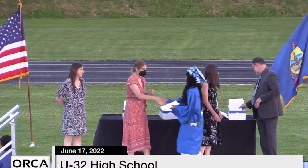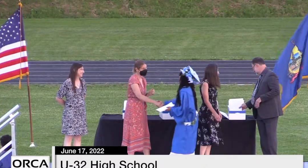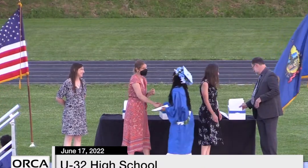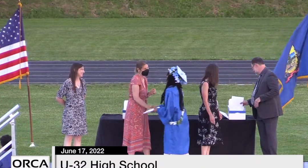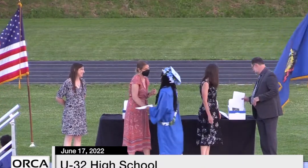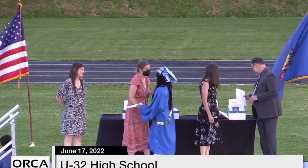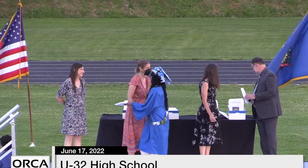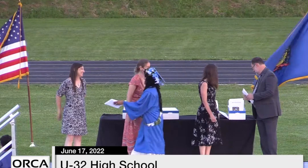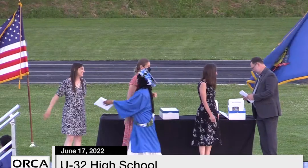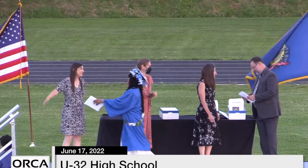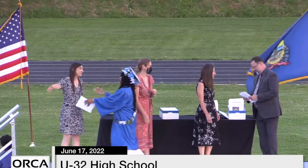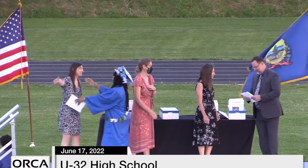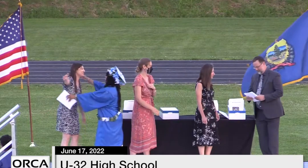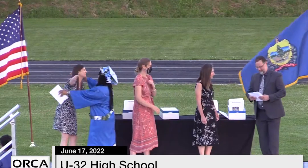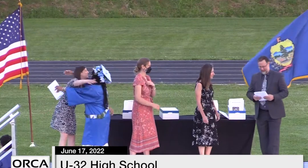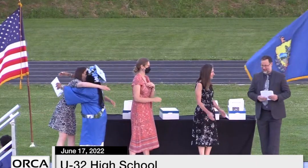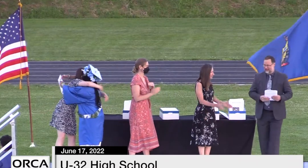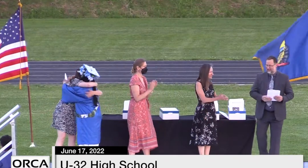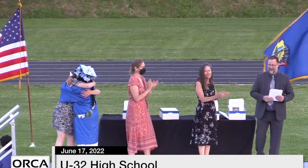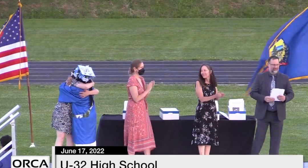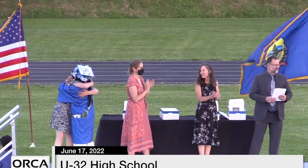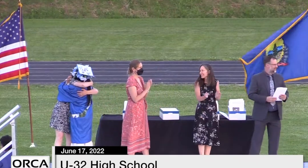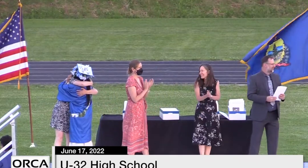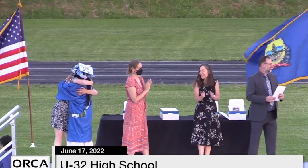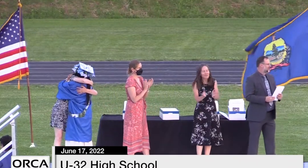Rebecca May Thayer.